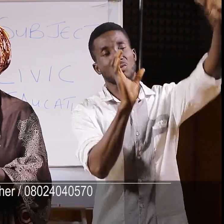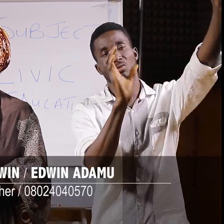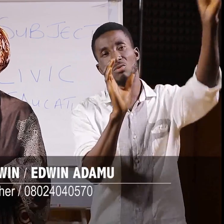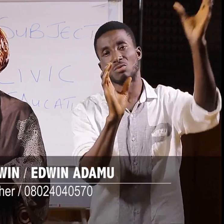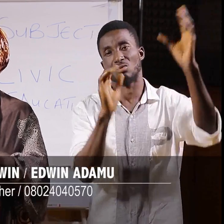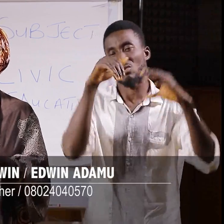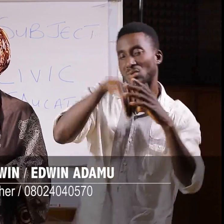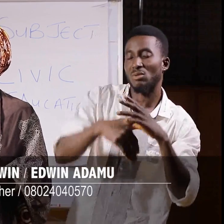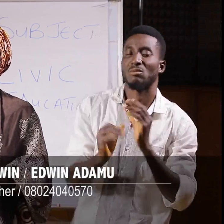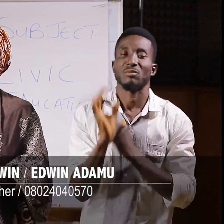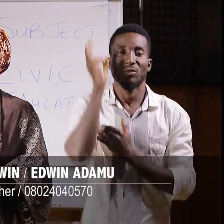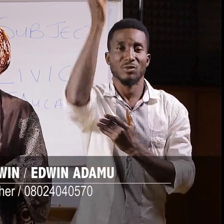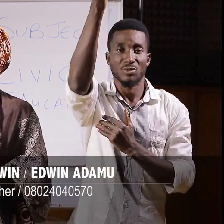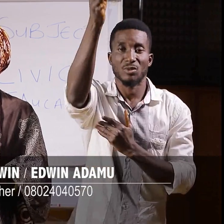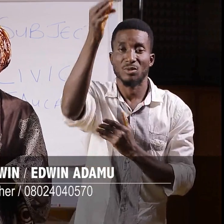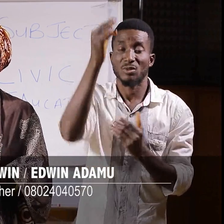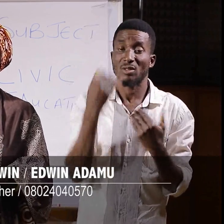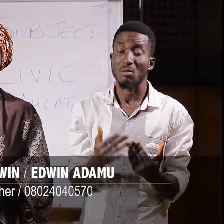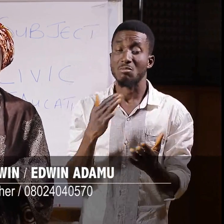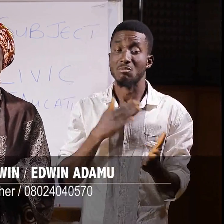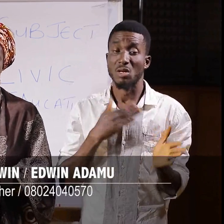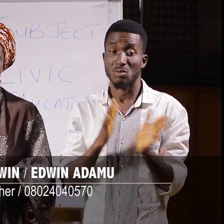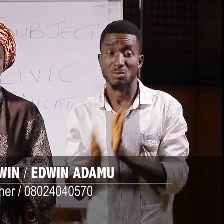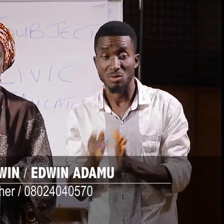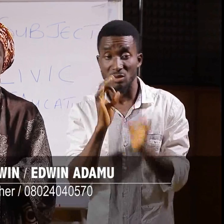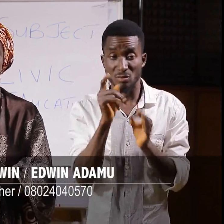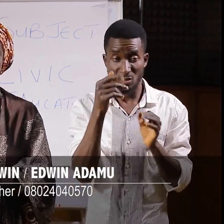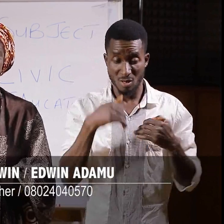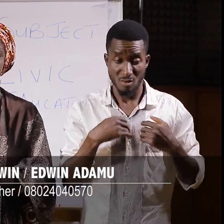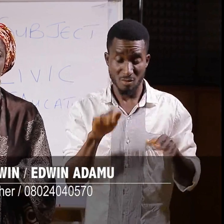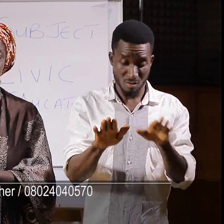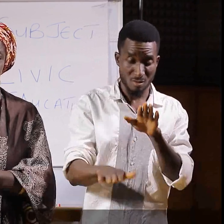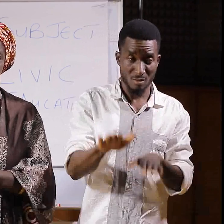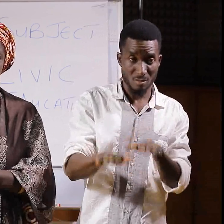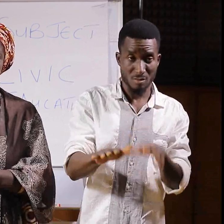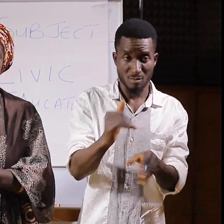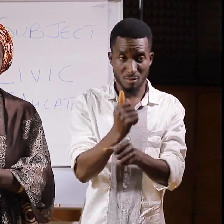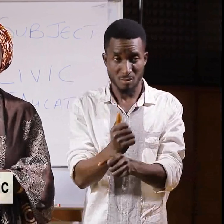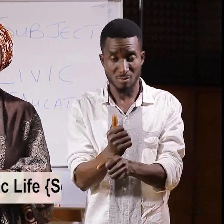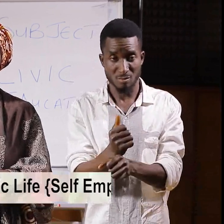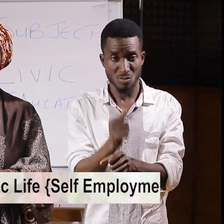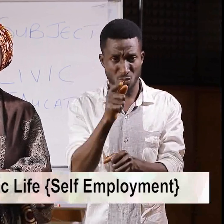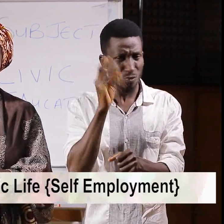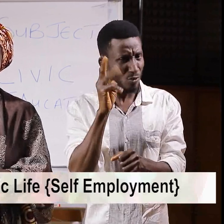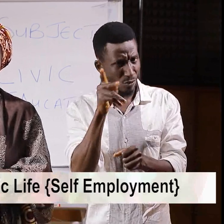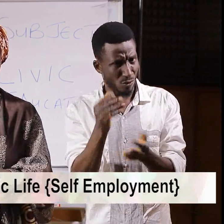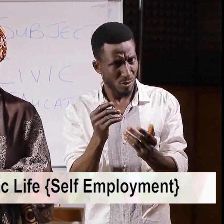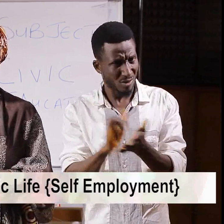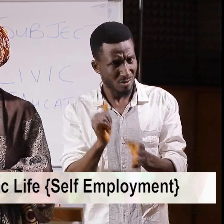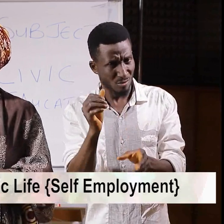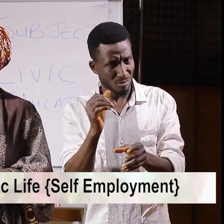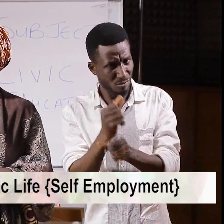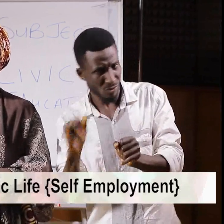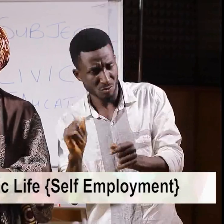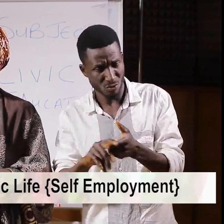you, my learners, if you have a tailoring shop today, will you want to see that shop fold up?